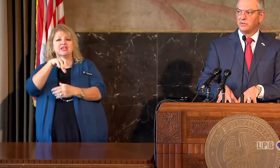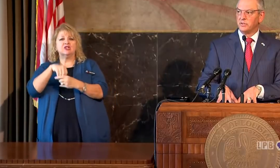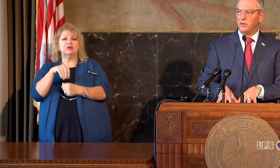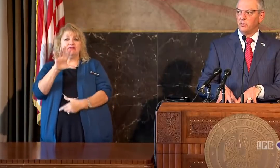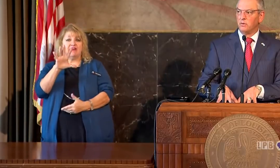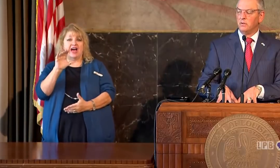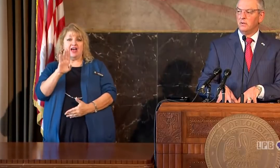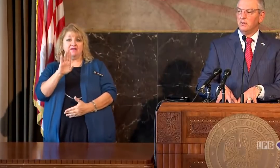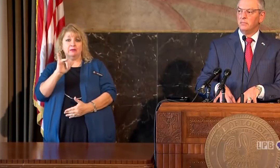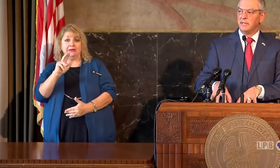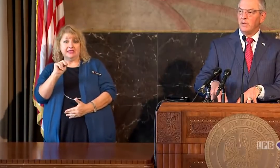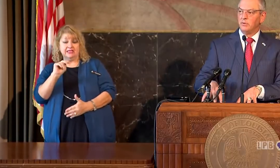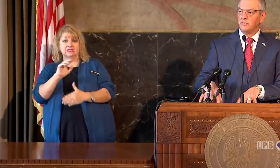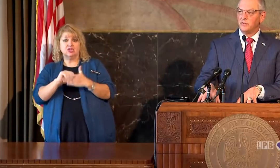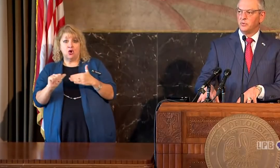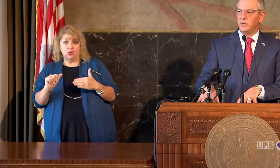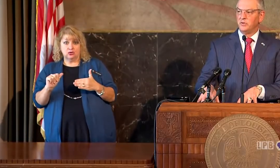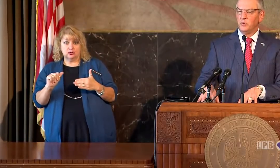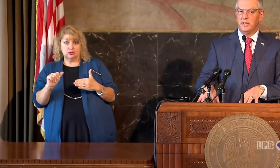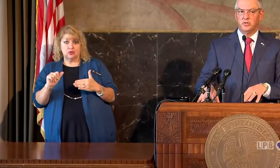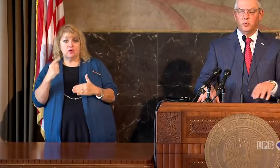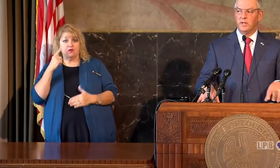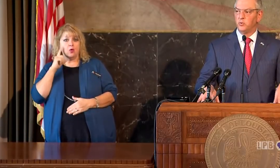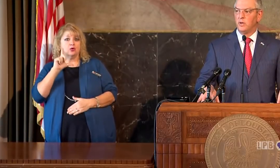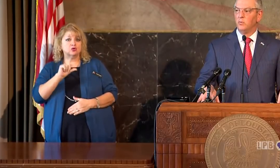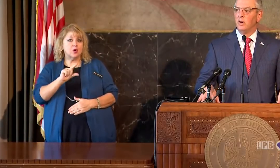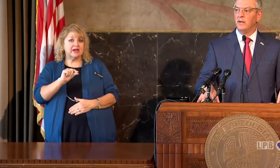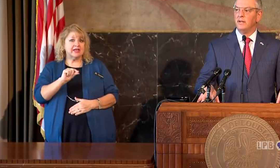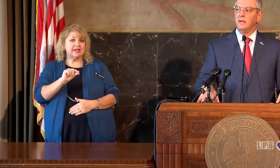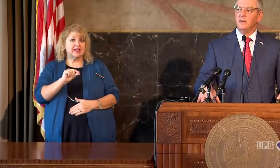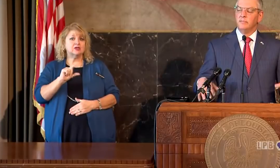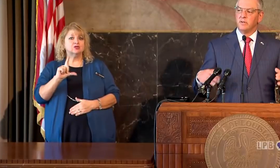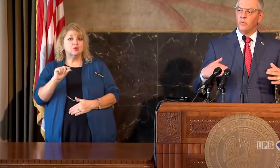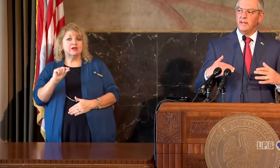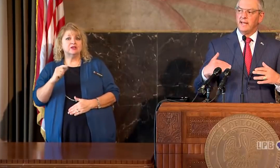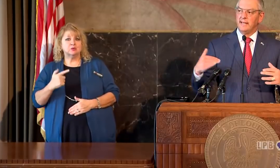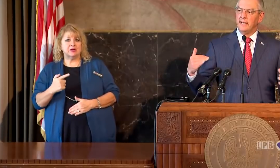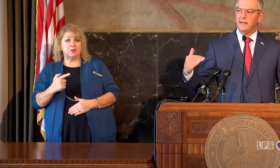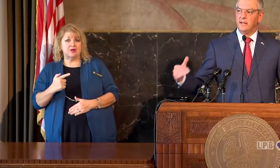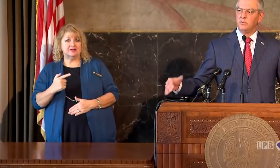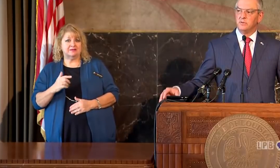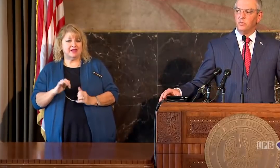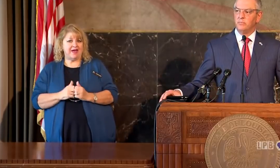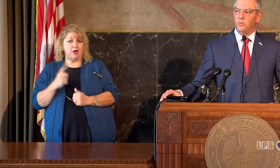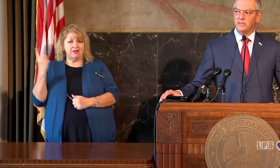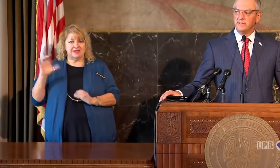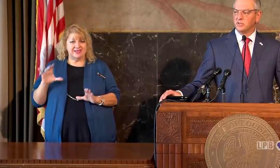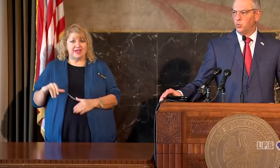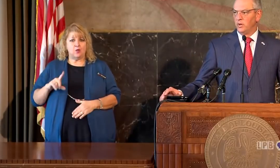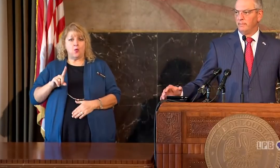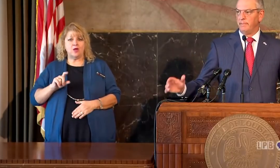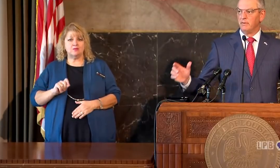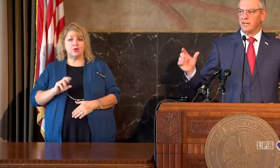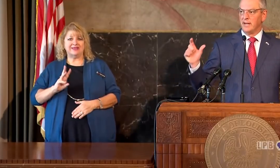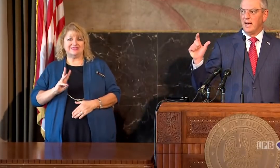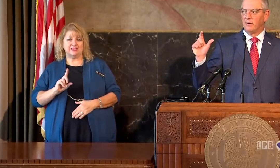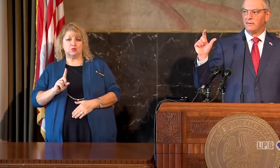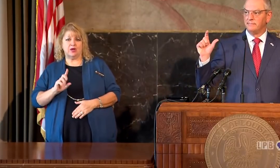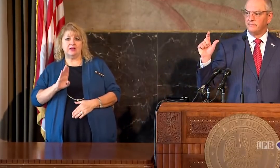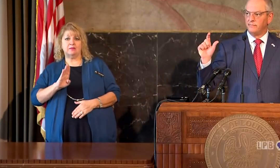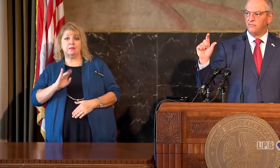billion total, but that was for 2020 and 2021. But the way they did it, there was a $1.61